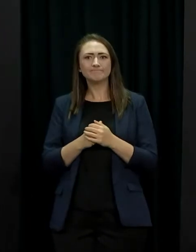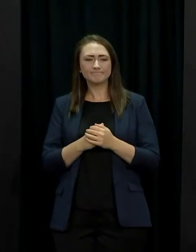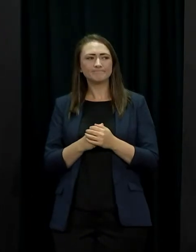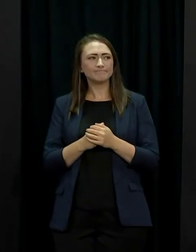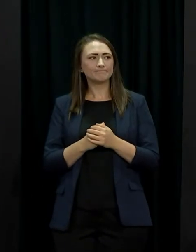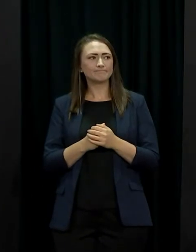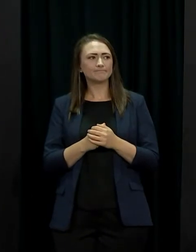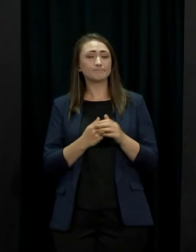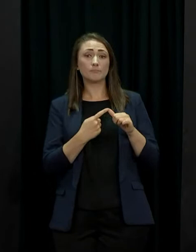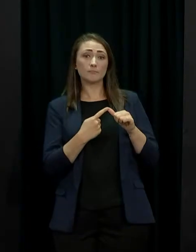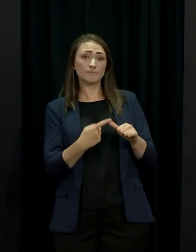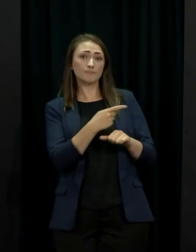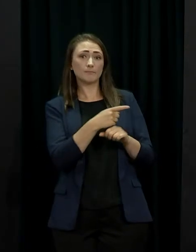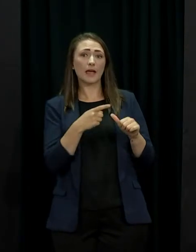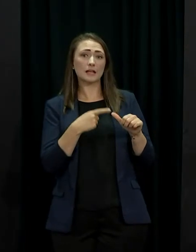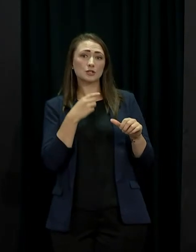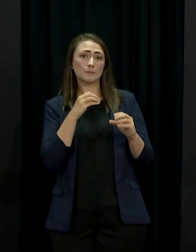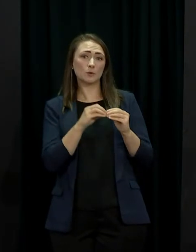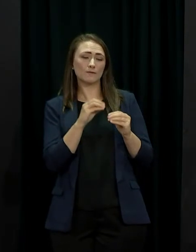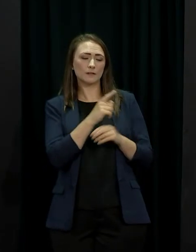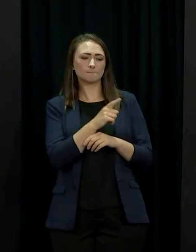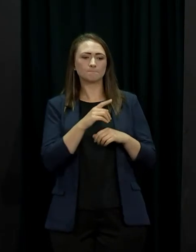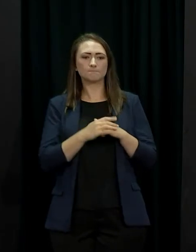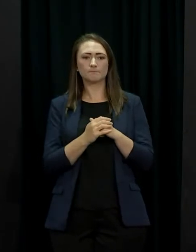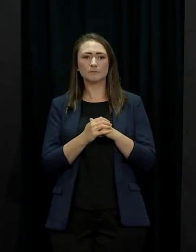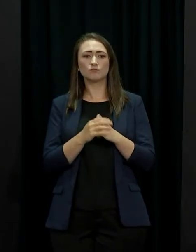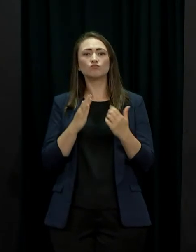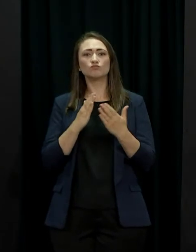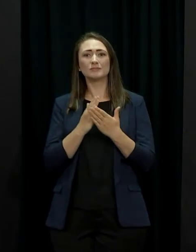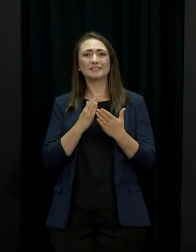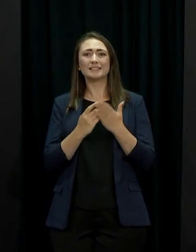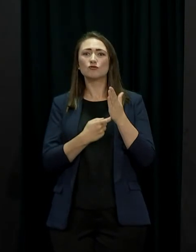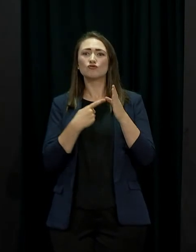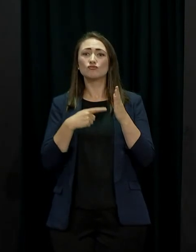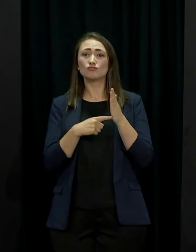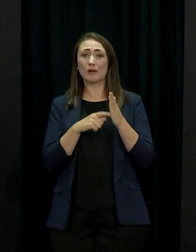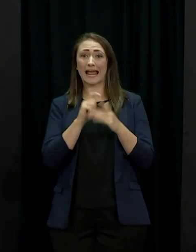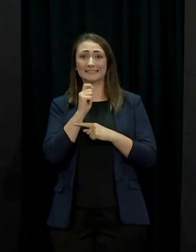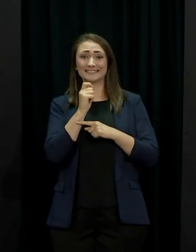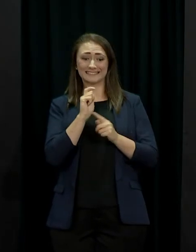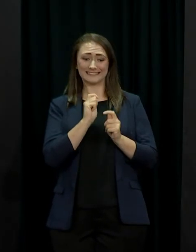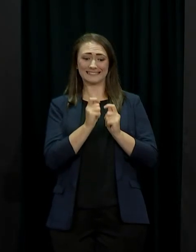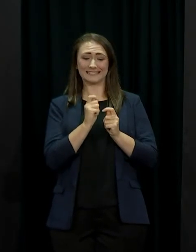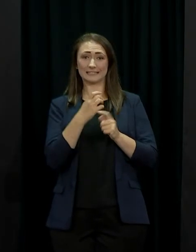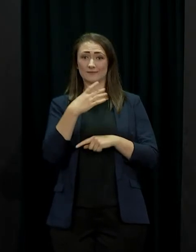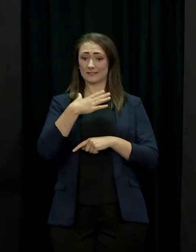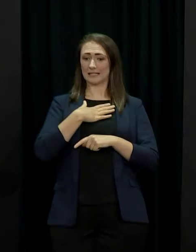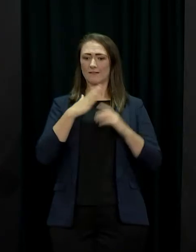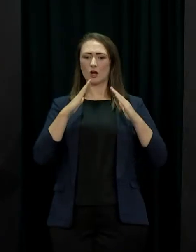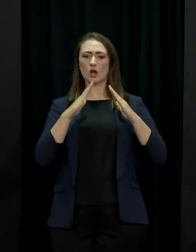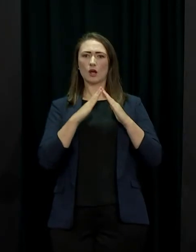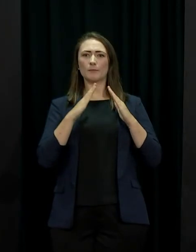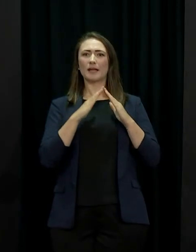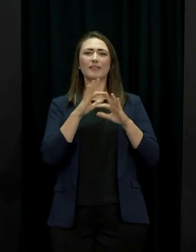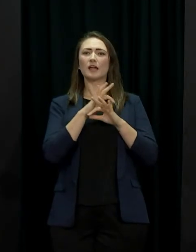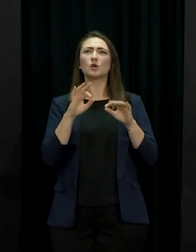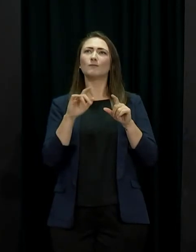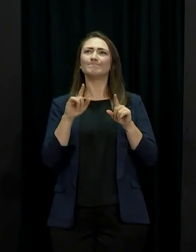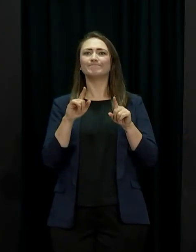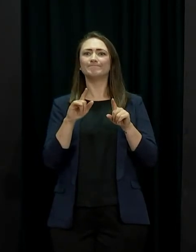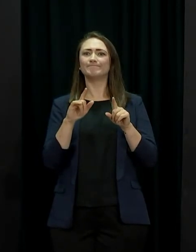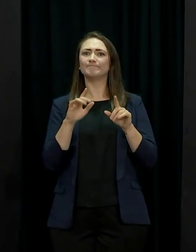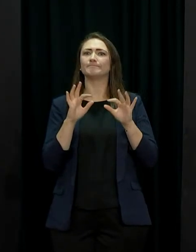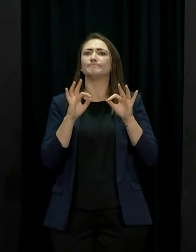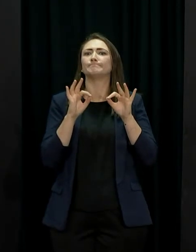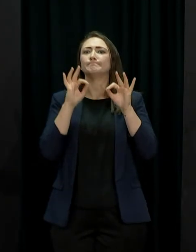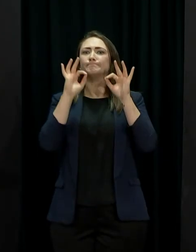it shows what the limitation is of rapid antigen tests. They're not as sensitive as PCR testing, and that's why, and we